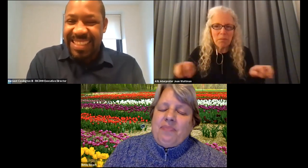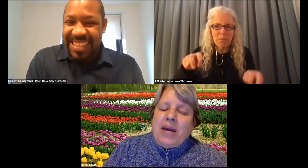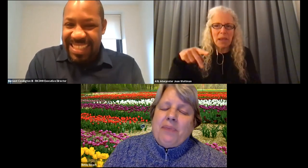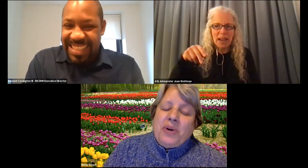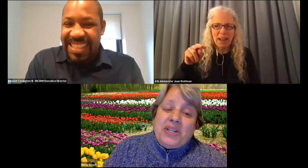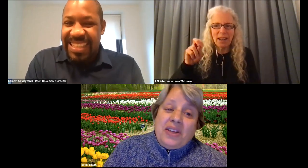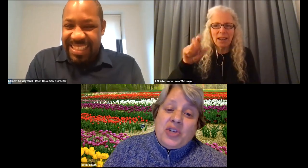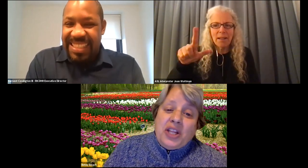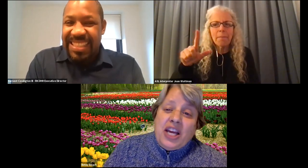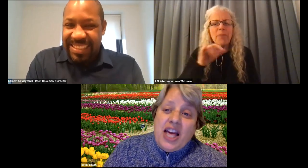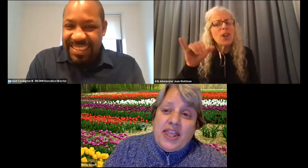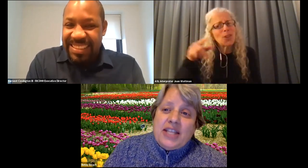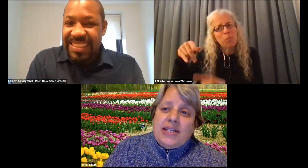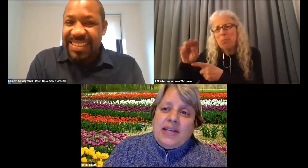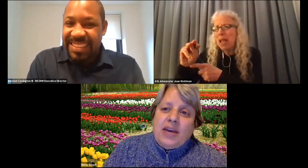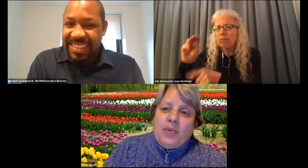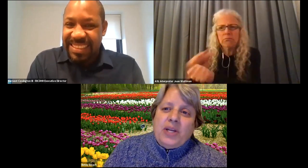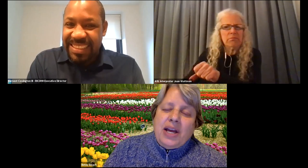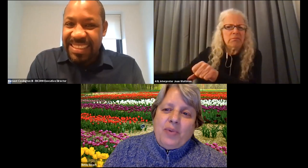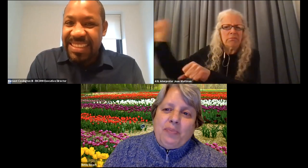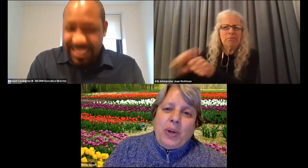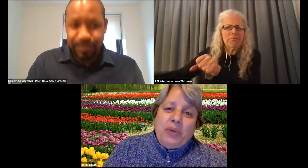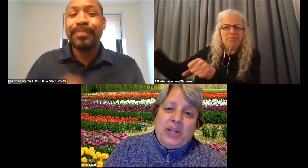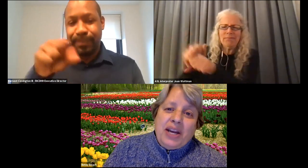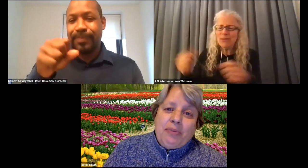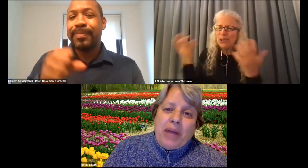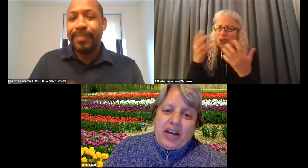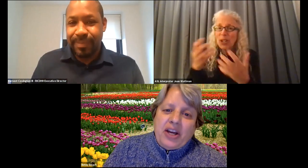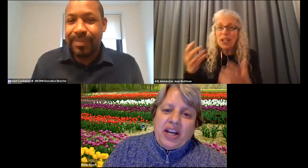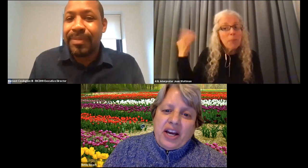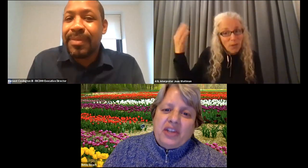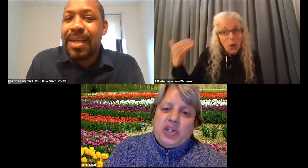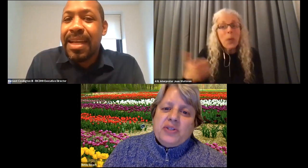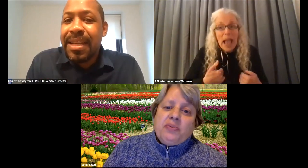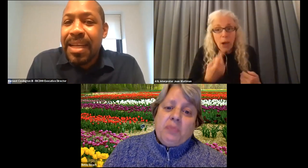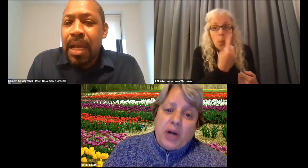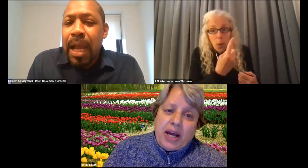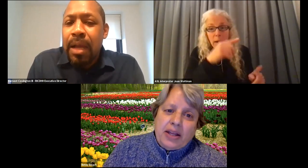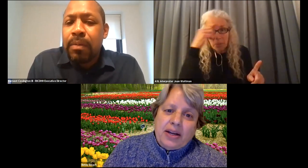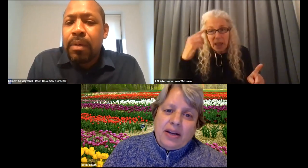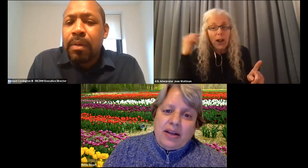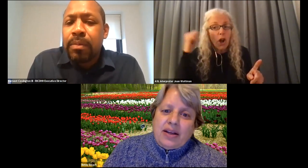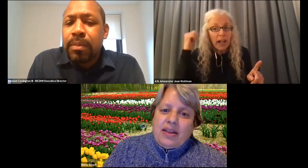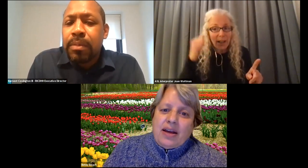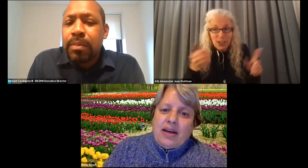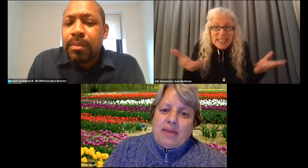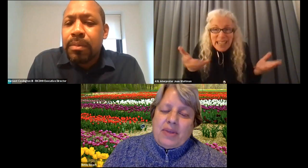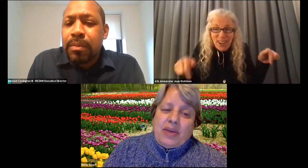Pam worked diligently on this. And we, at one point, we did have a Black audiologist from Rhode Island that we